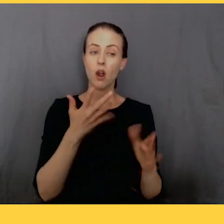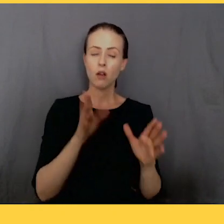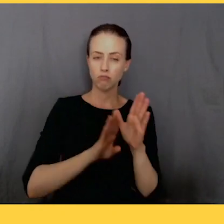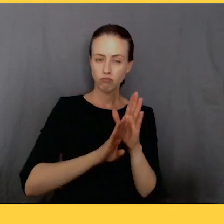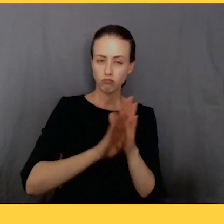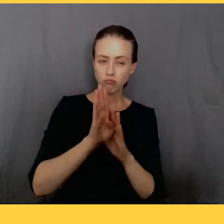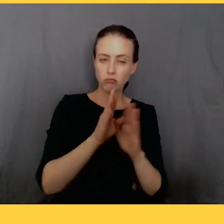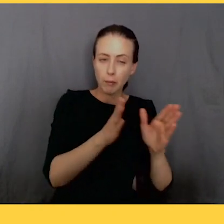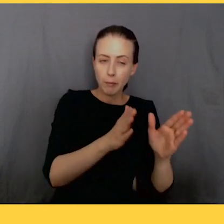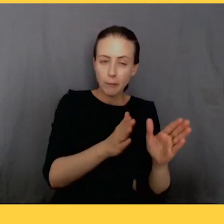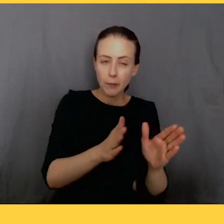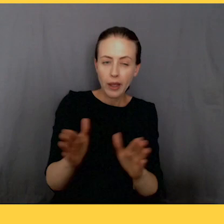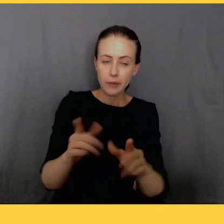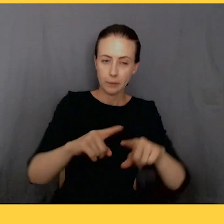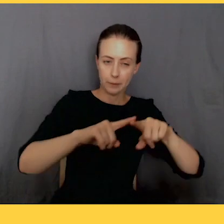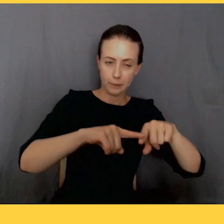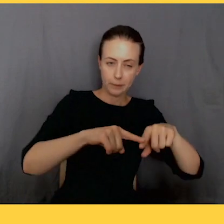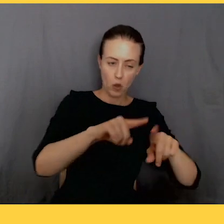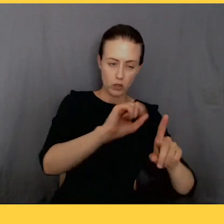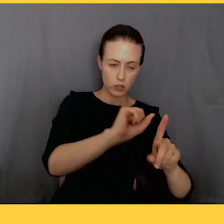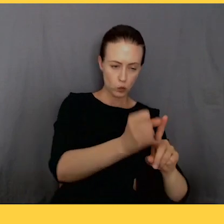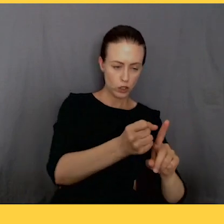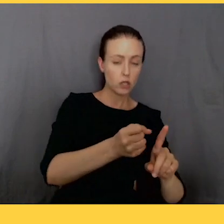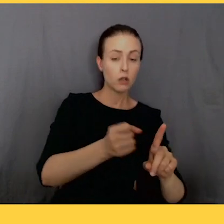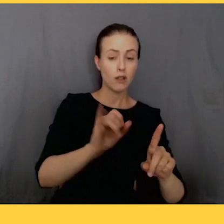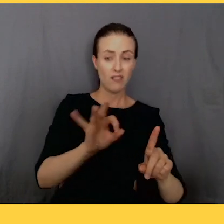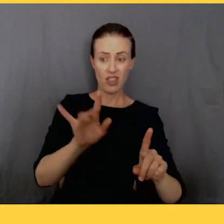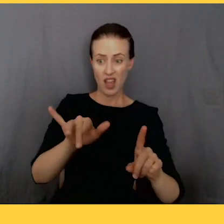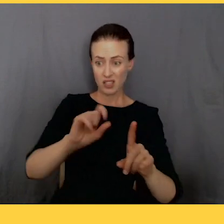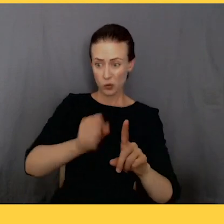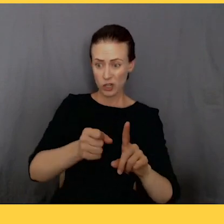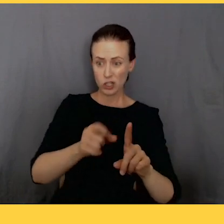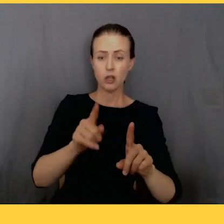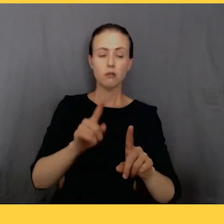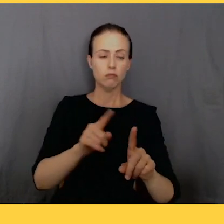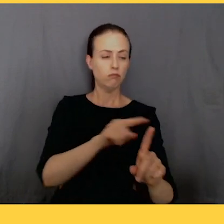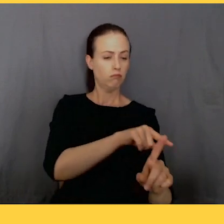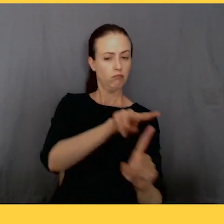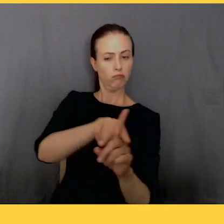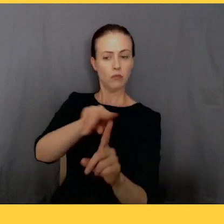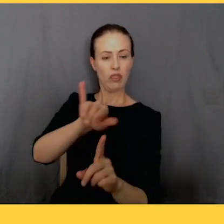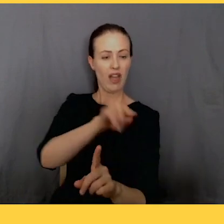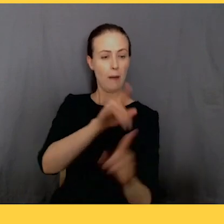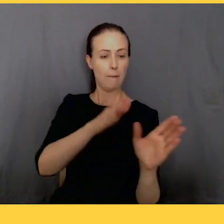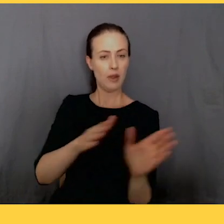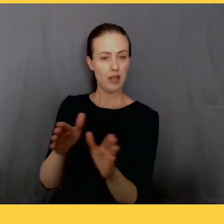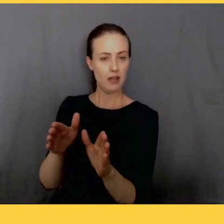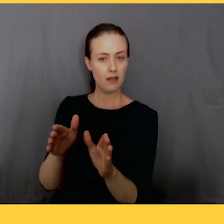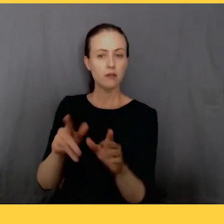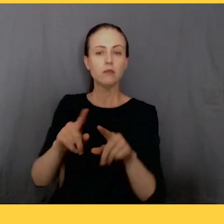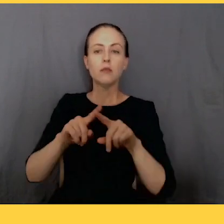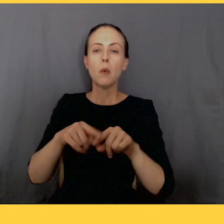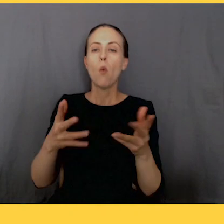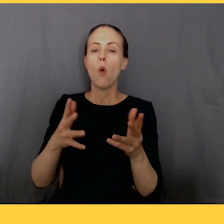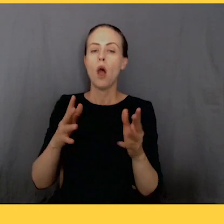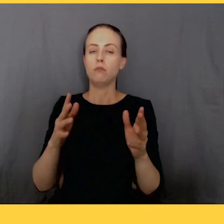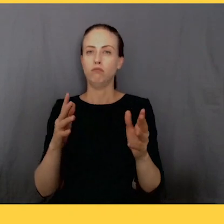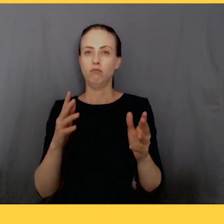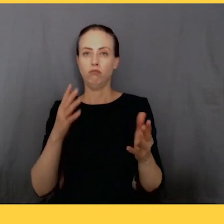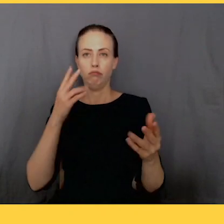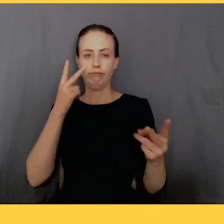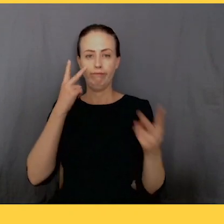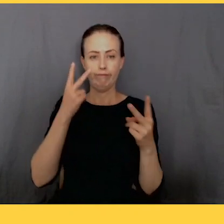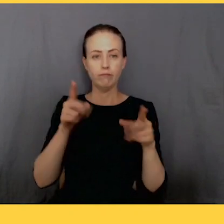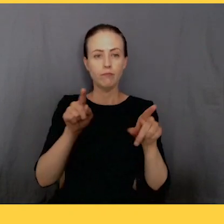that we have in high fire risk area, and based on the actual conditions that we're observing, we can